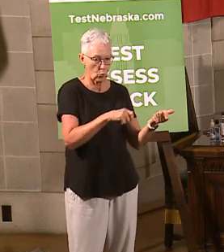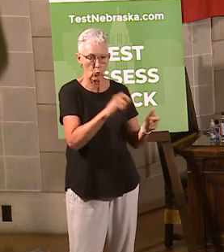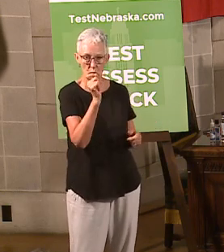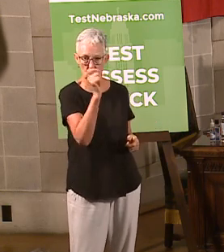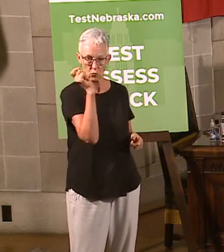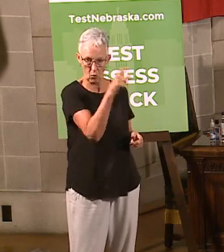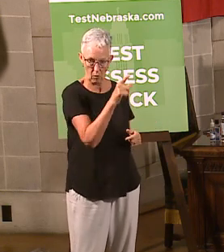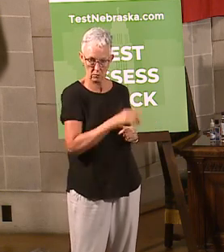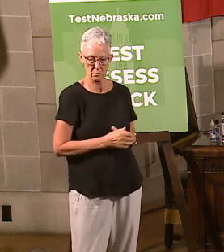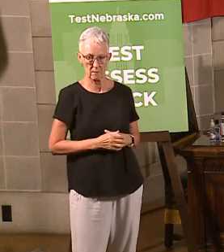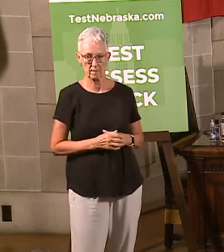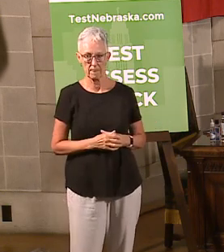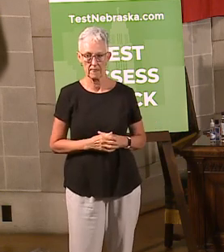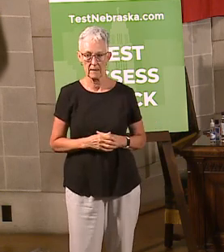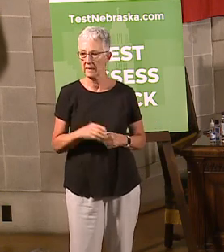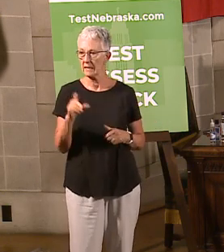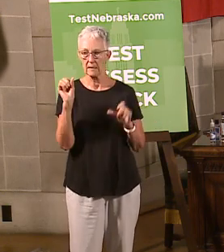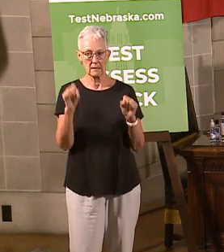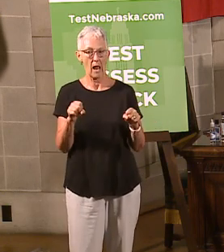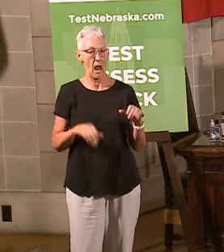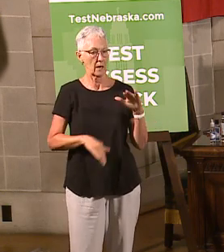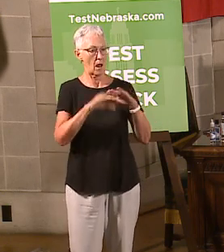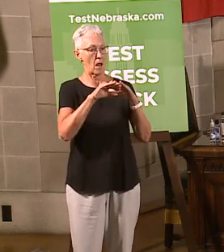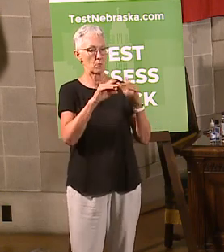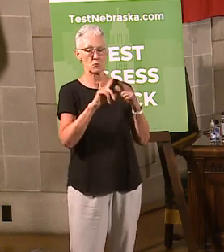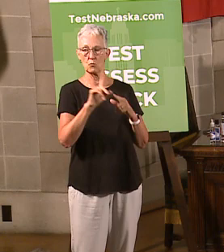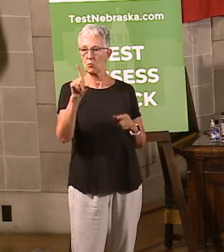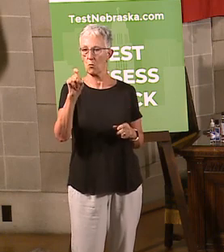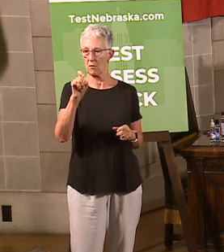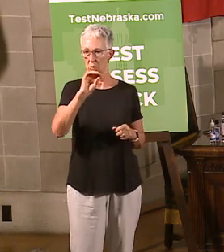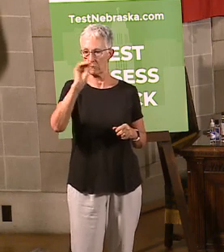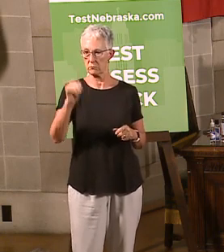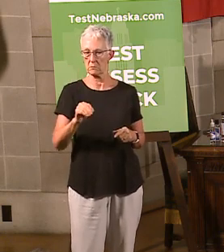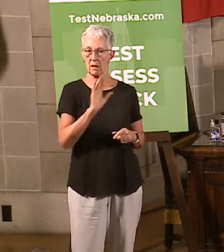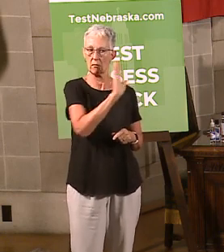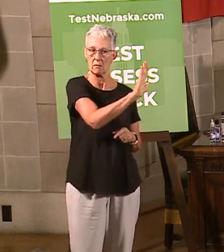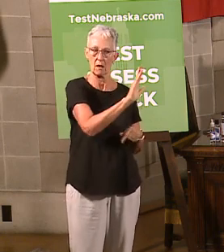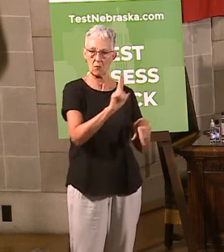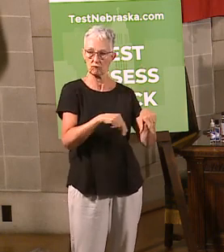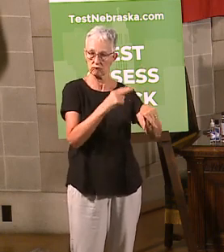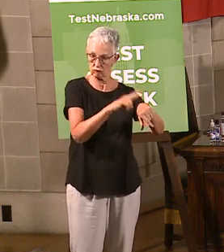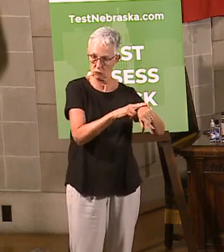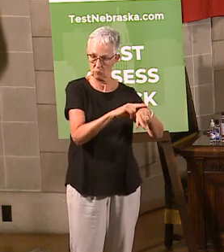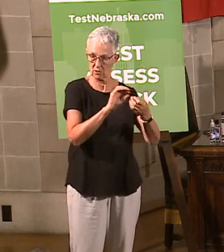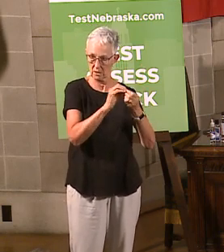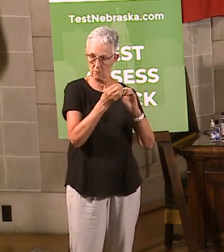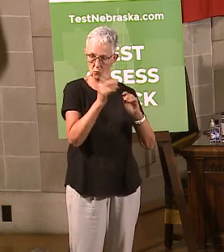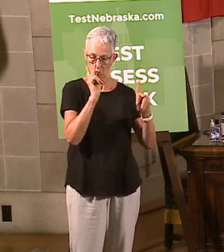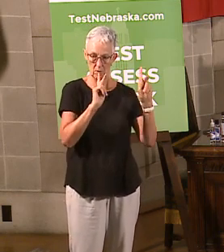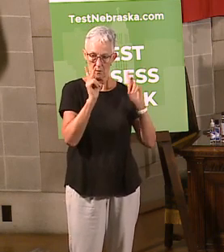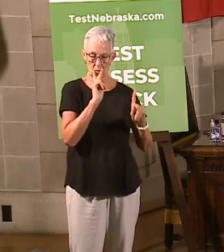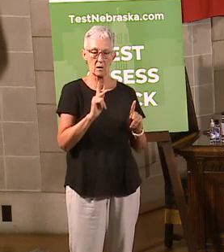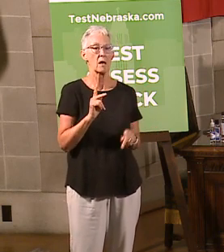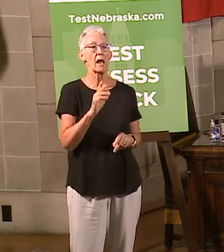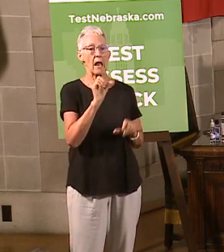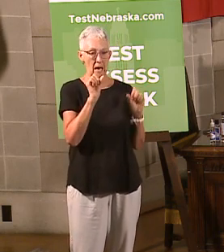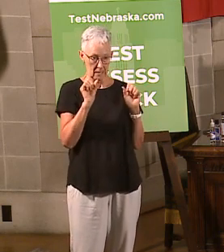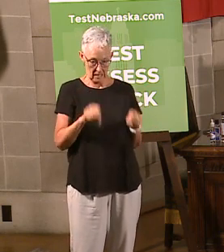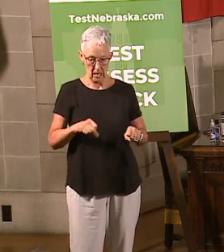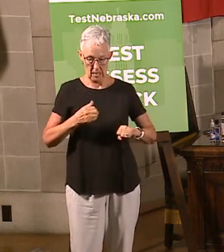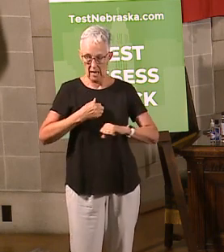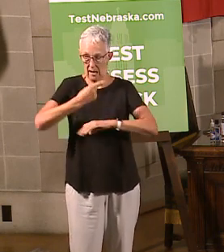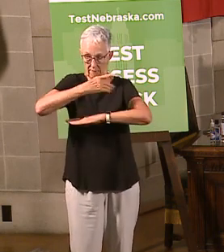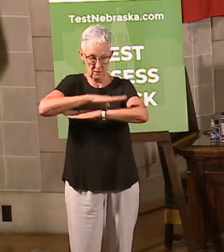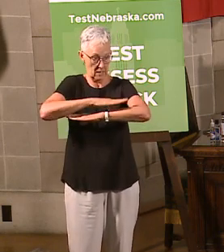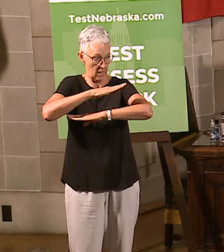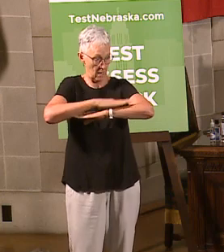Occupancy will be 100% of rated occupancy. However, they will still have to have a maximum of 8 people at a table. That's up from 6. Food